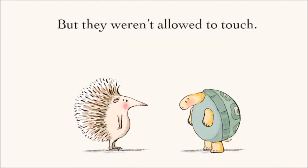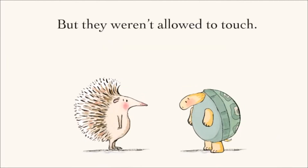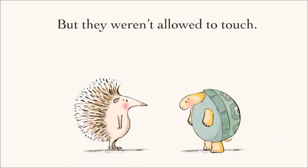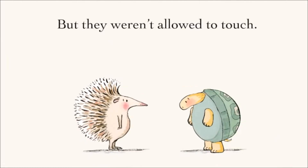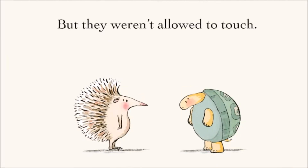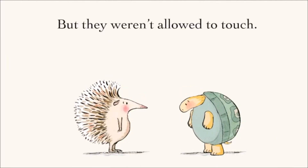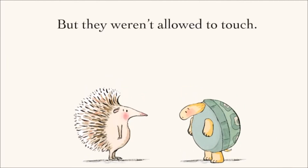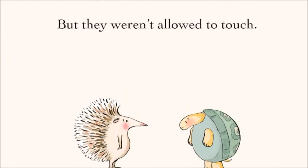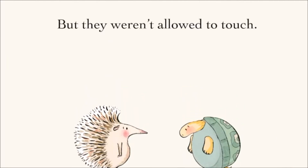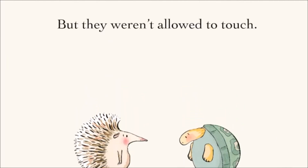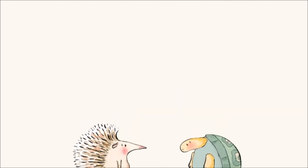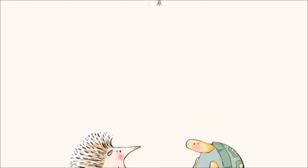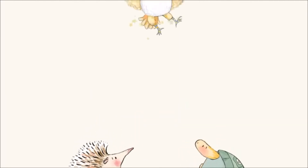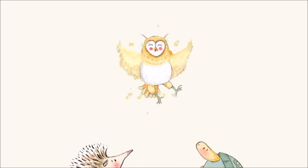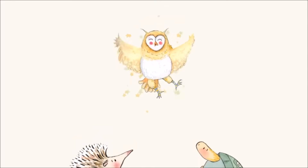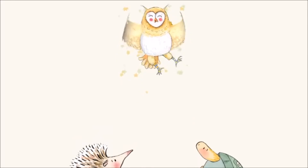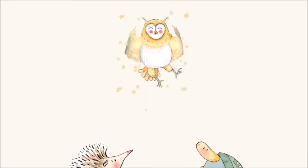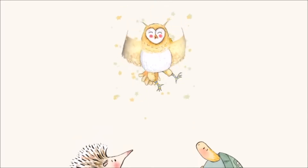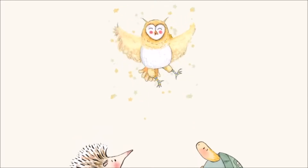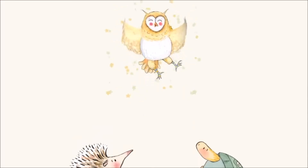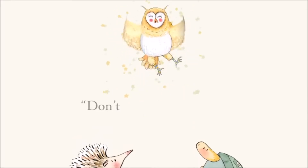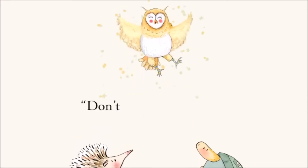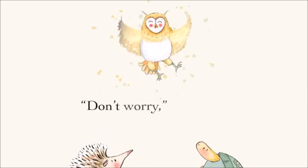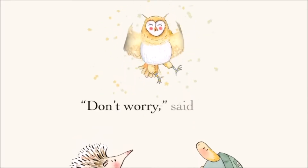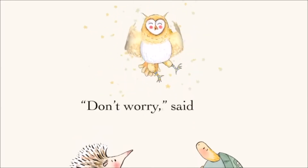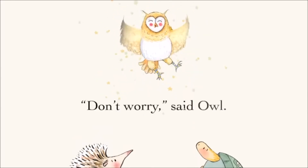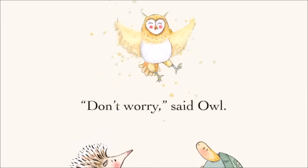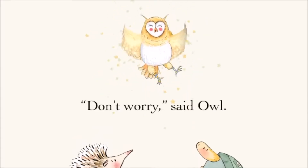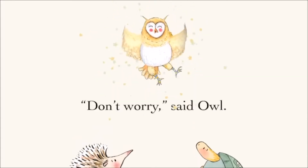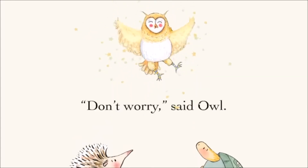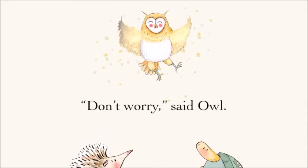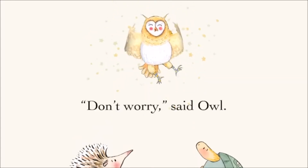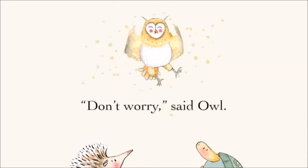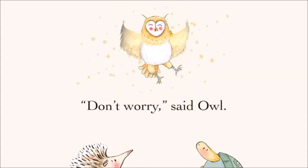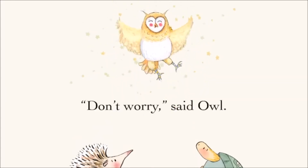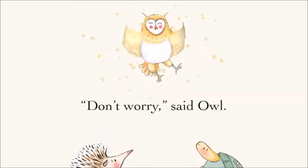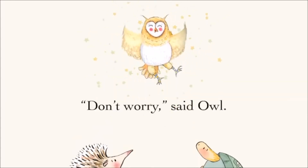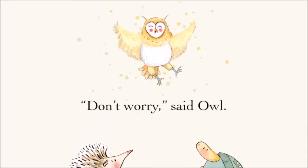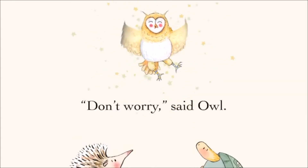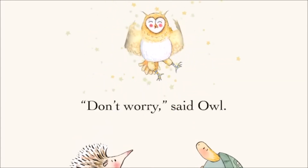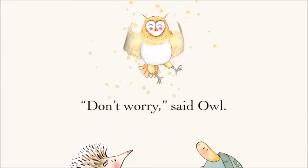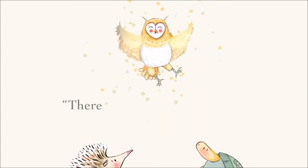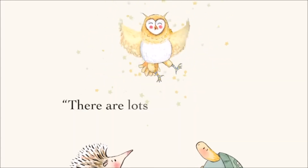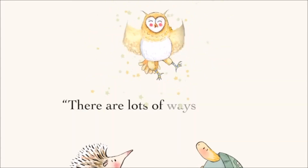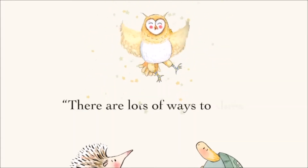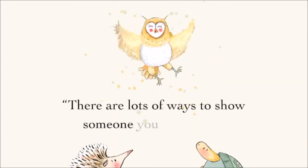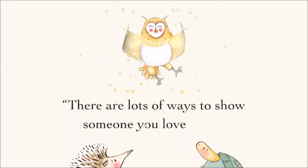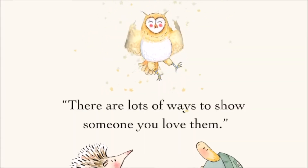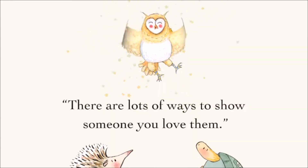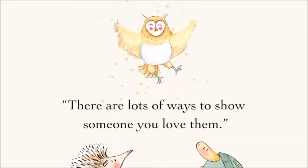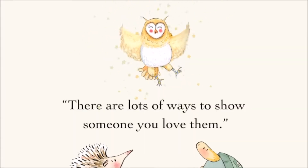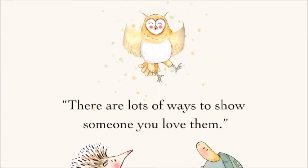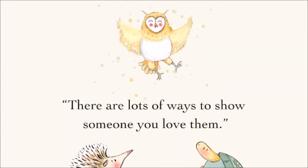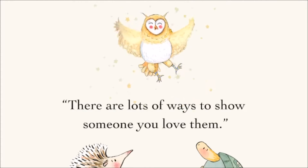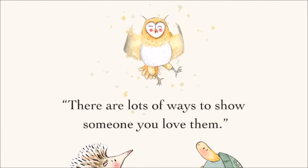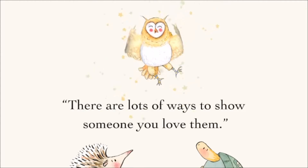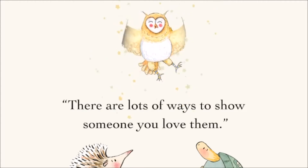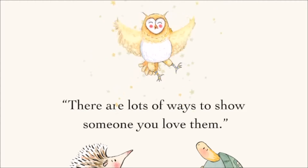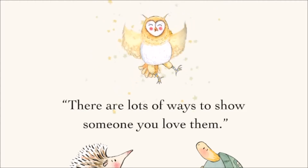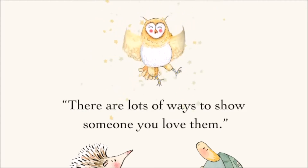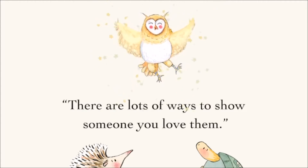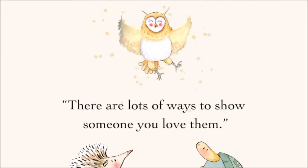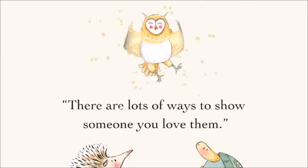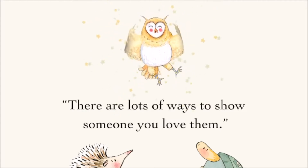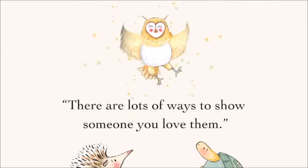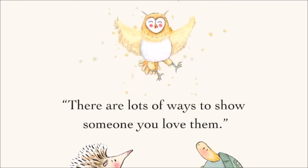other a great big hug, but they weren't allowed to touch. Don't worry, said Owl. There are lots of ways